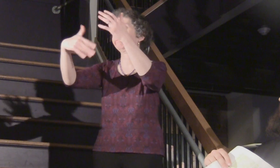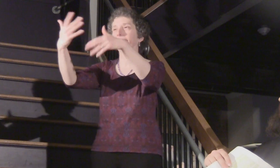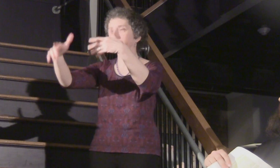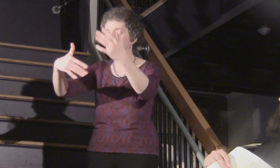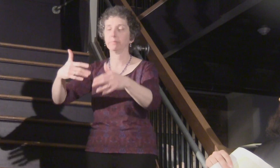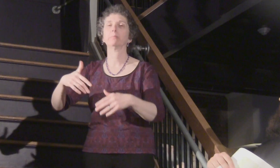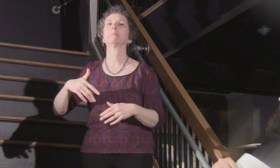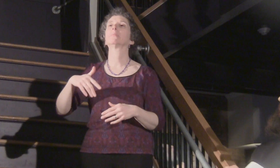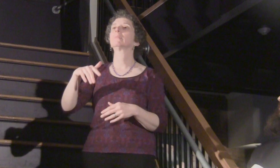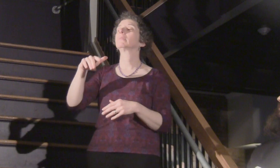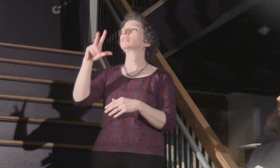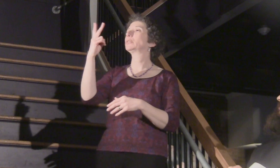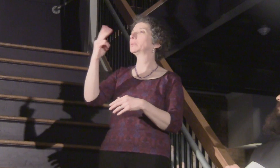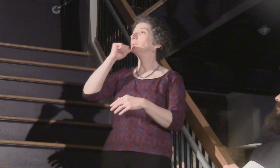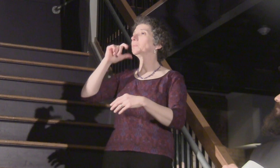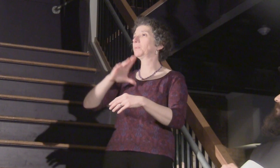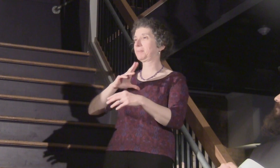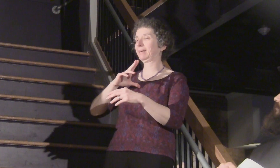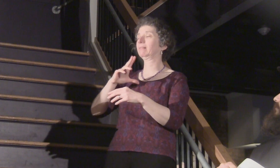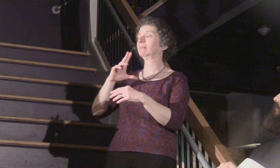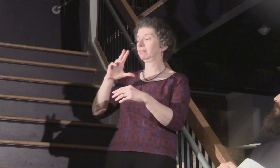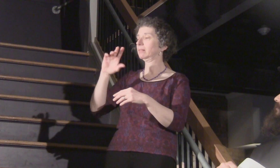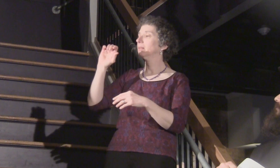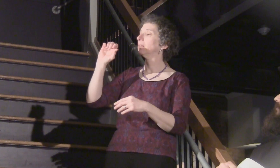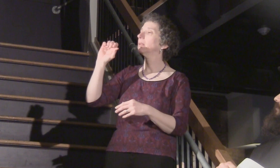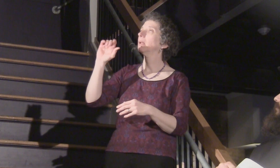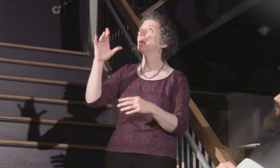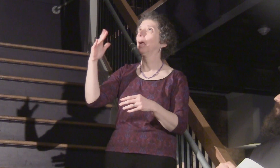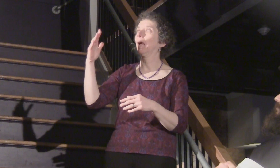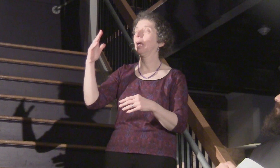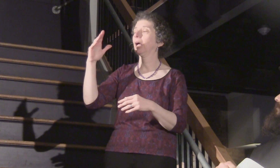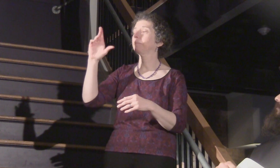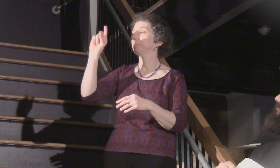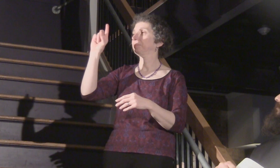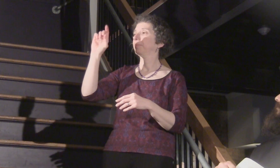later, blah, blah, blah, years later, two women,